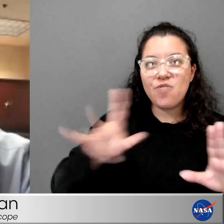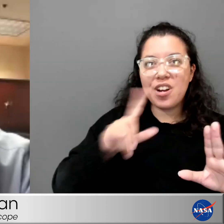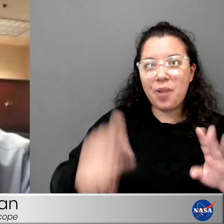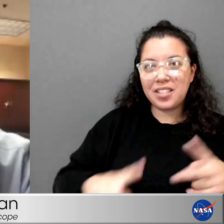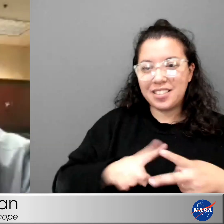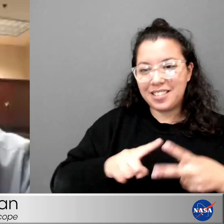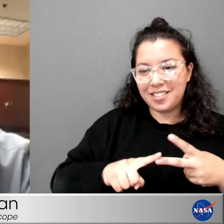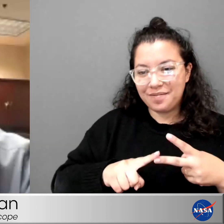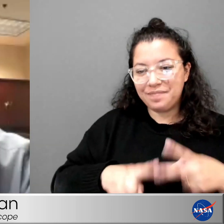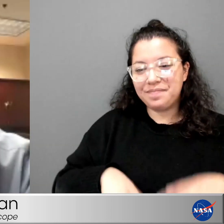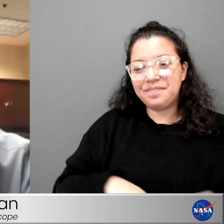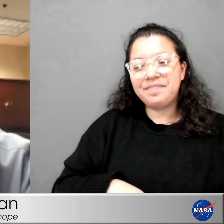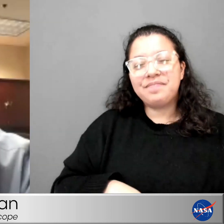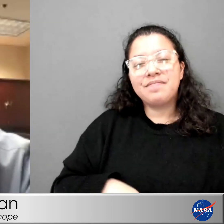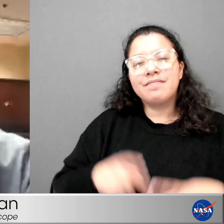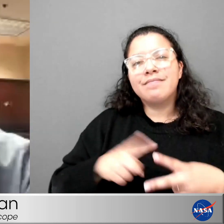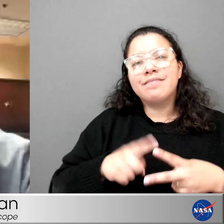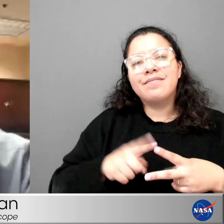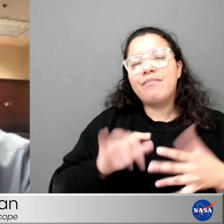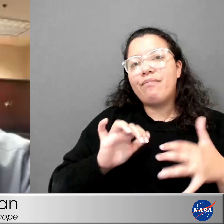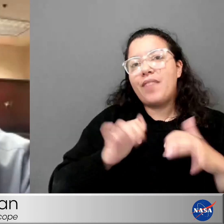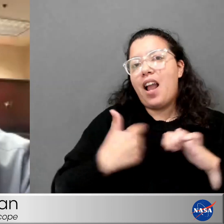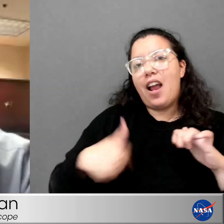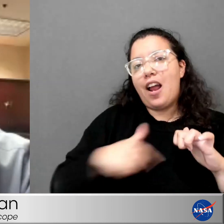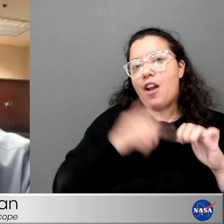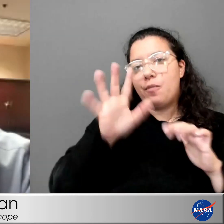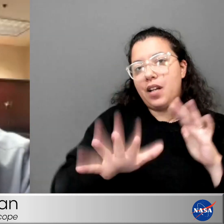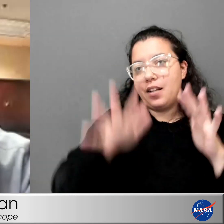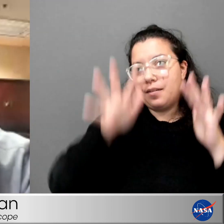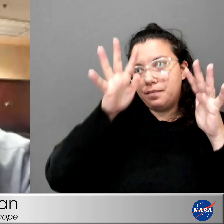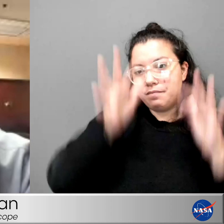of picking the first images is something that's been underway